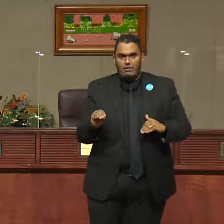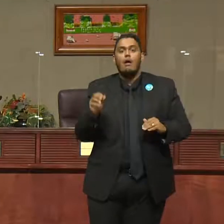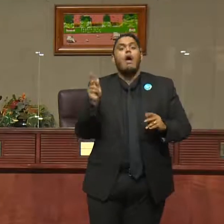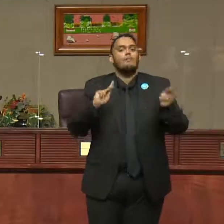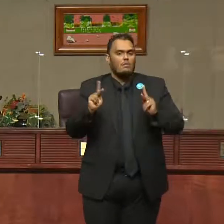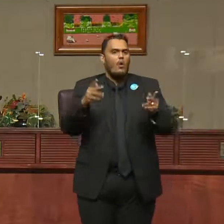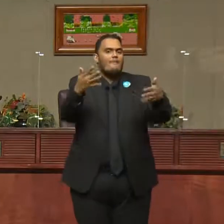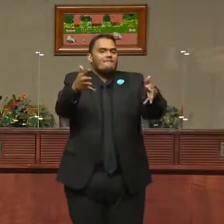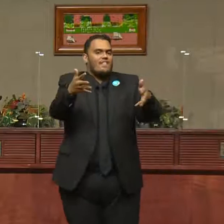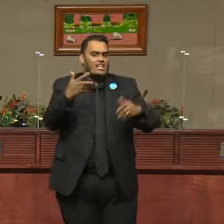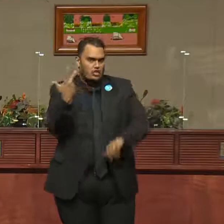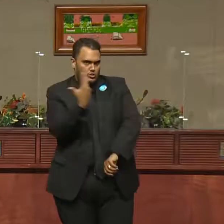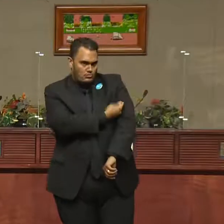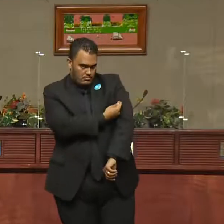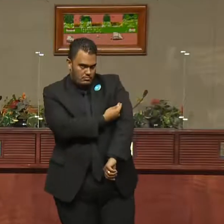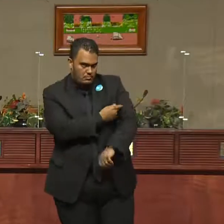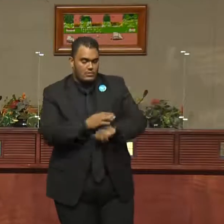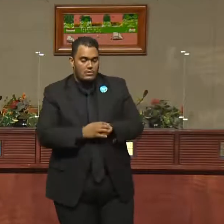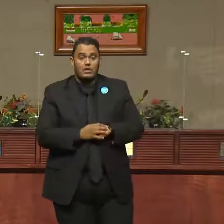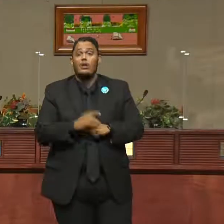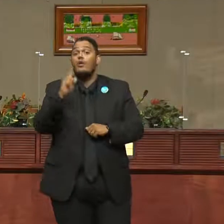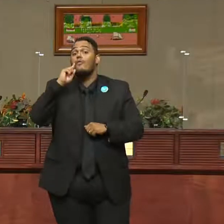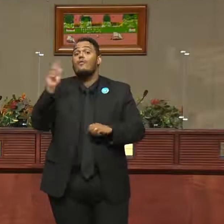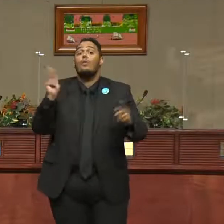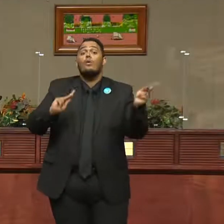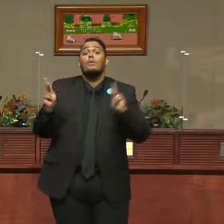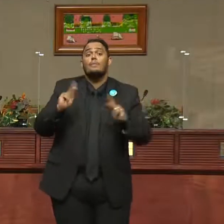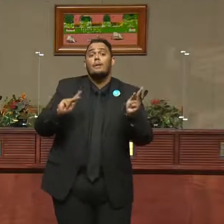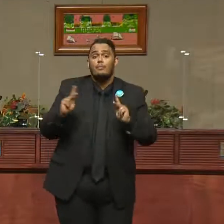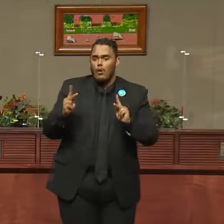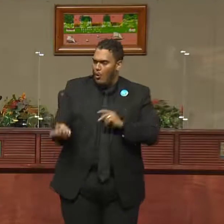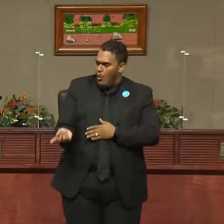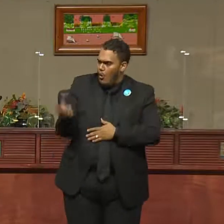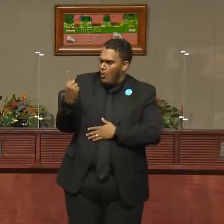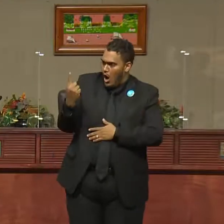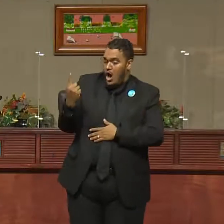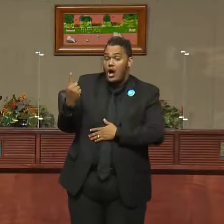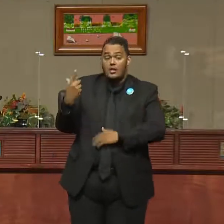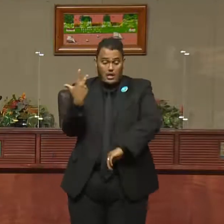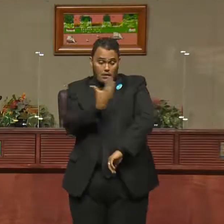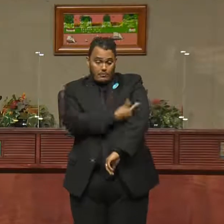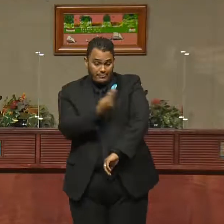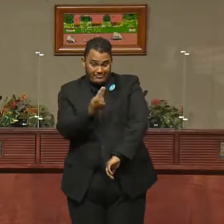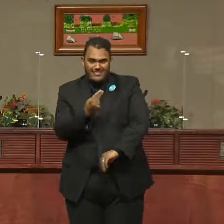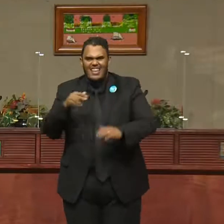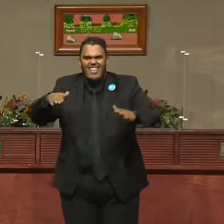For residents that have received one dose or more, the mayor mentioned to you that we are at